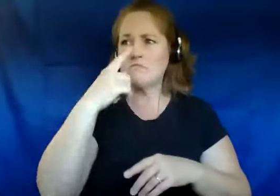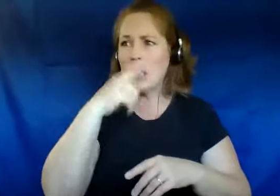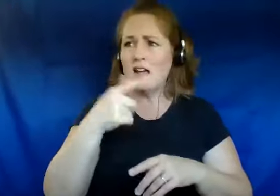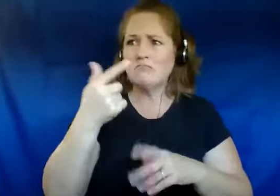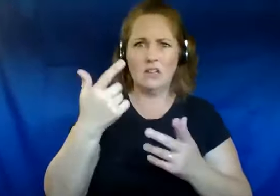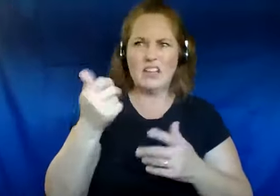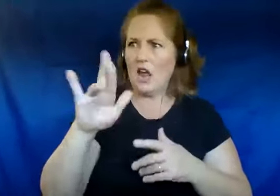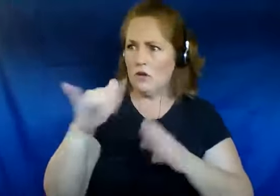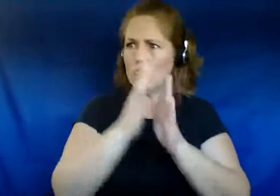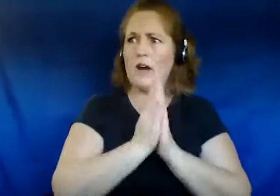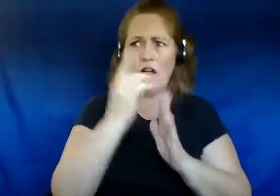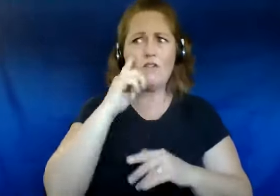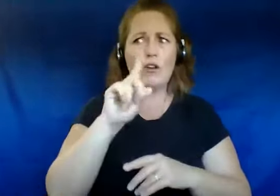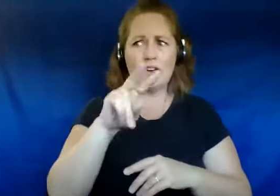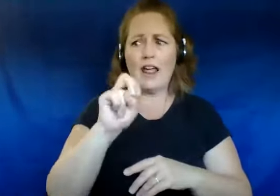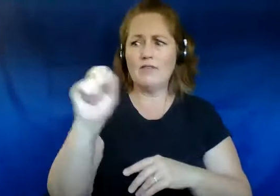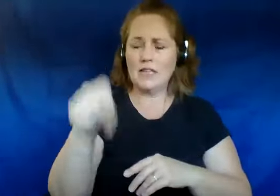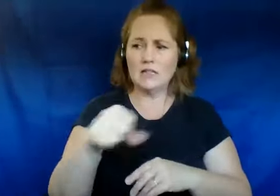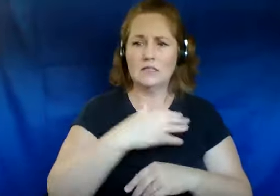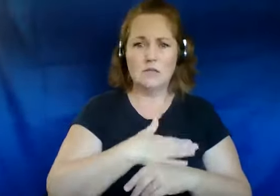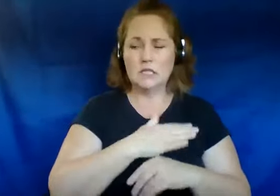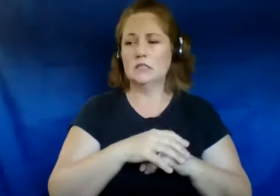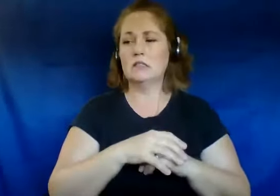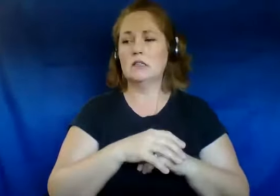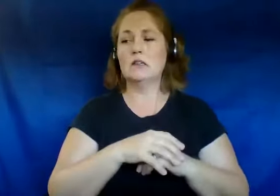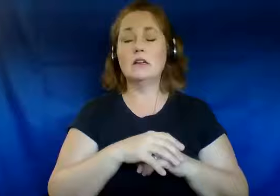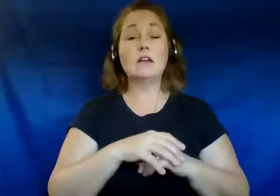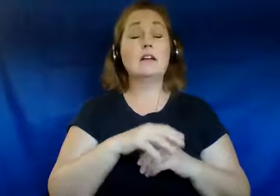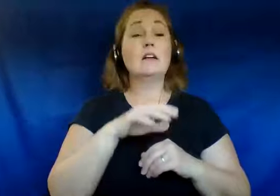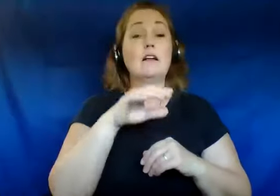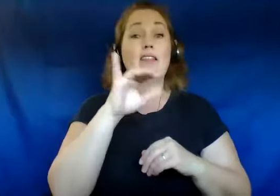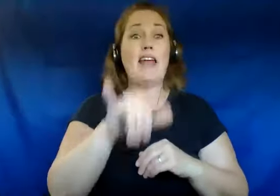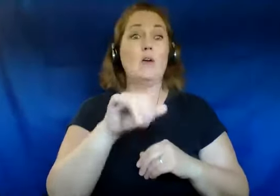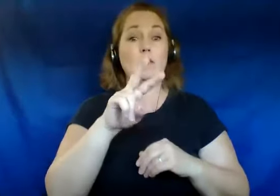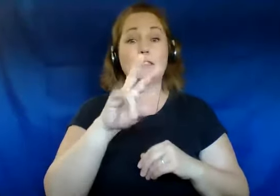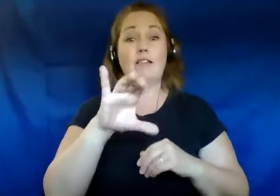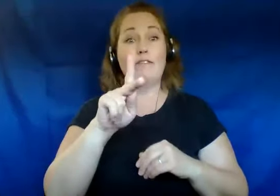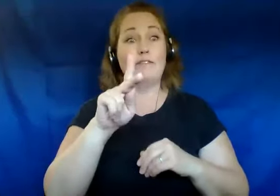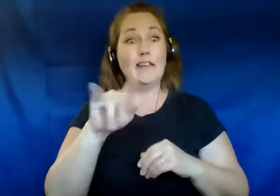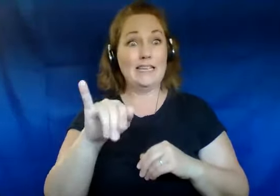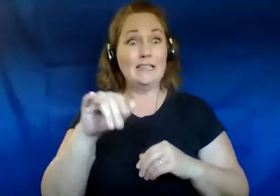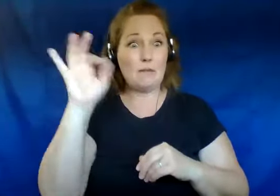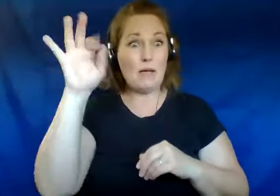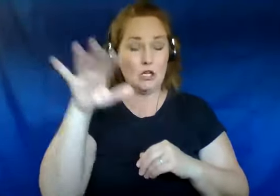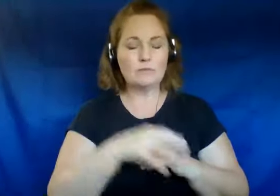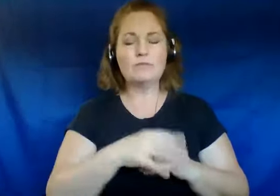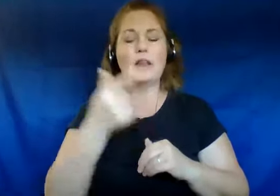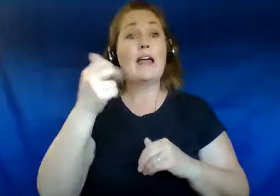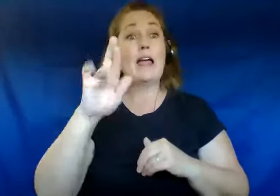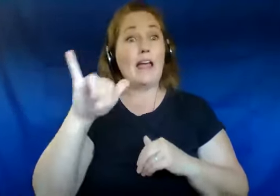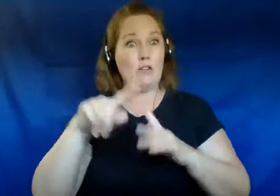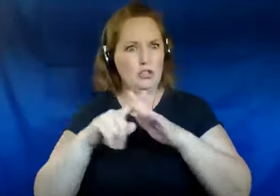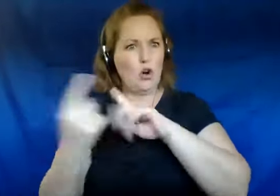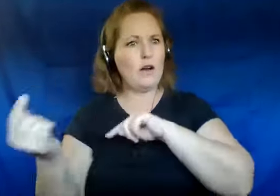Dave." And Gary was Vicky's pastor. And Gary started coming and